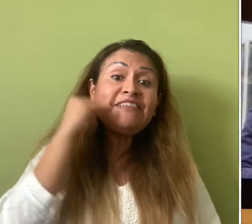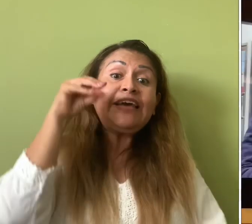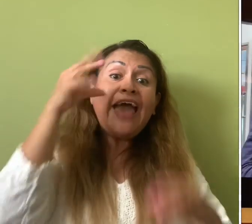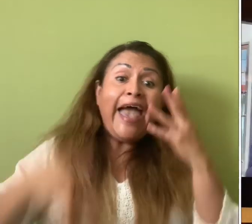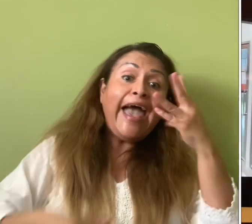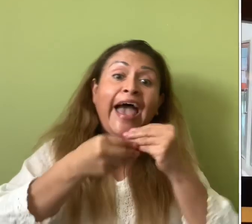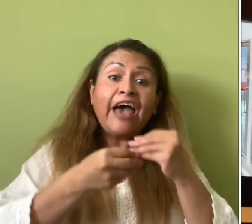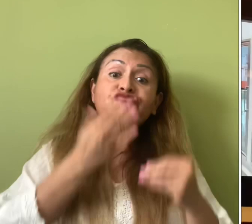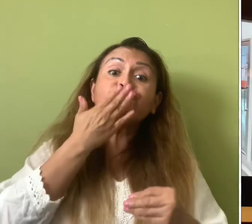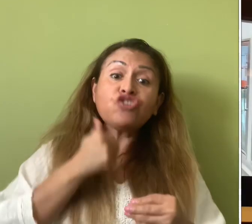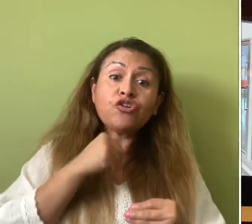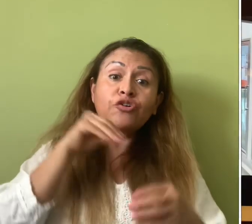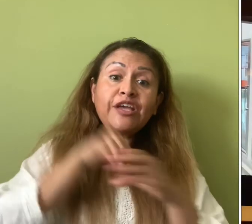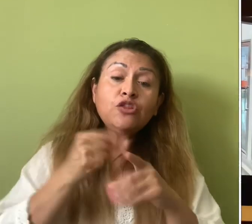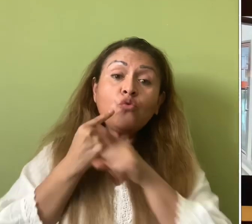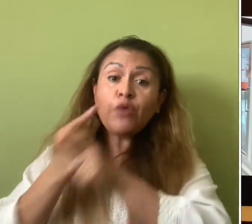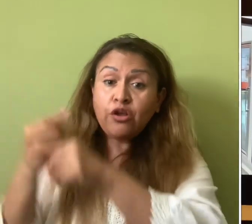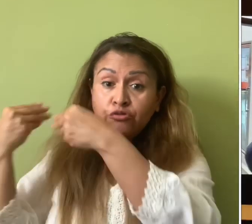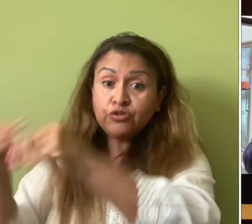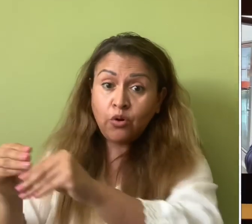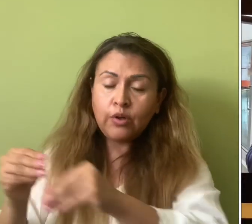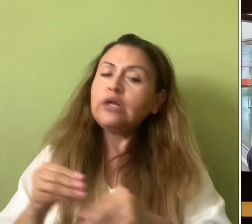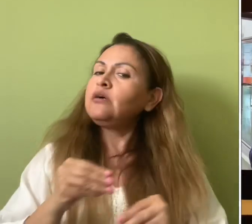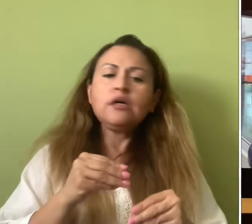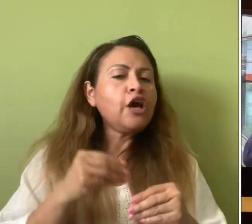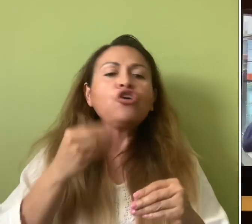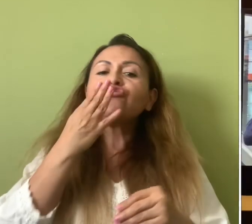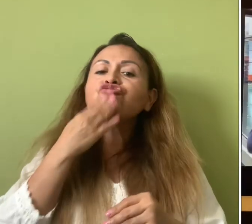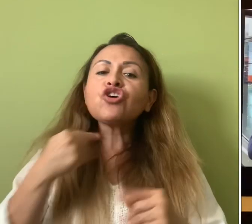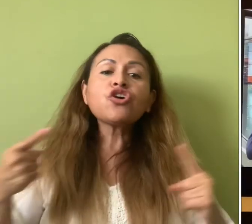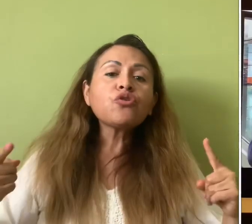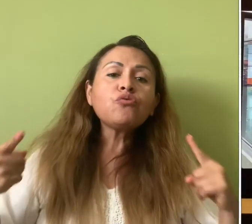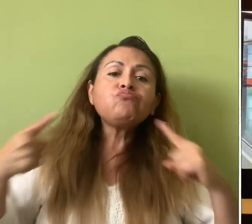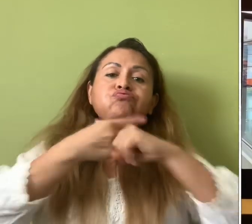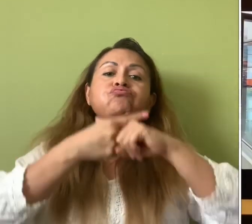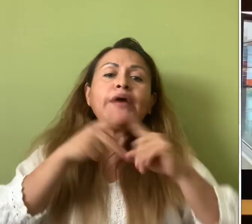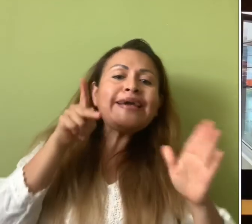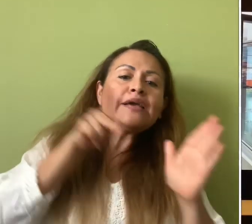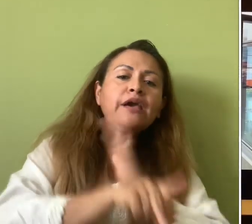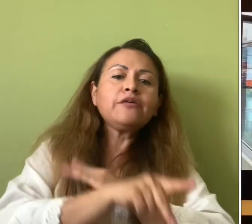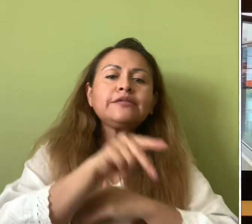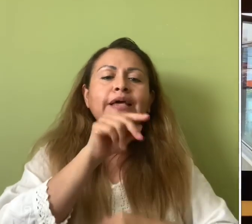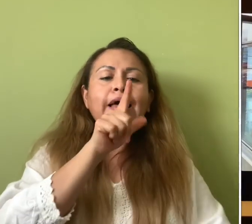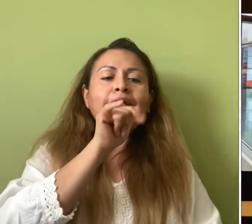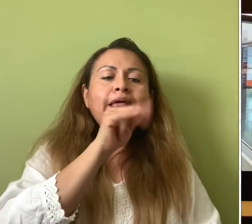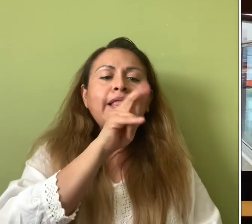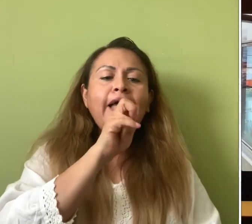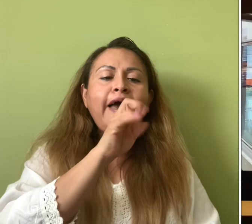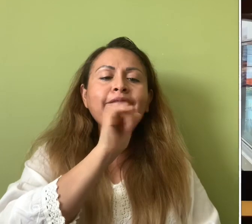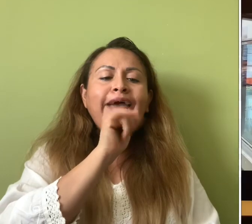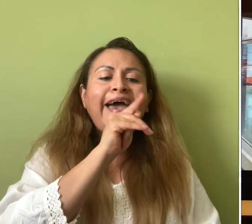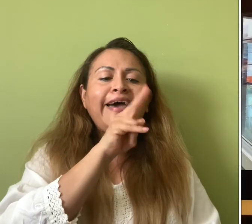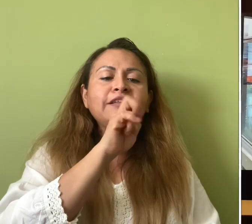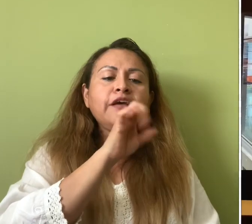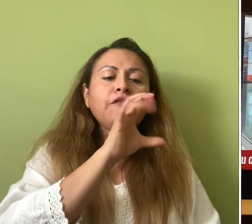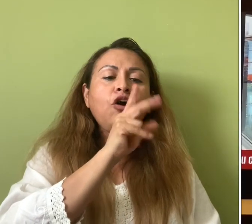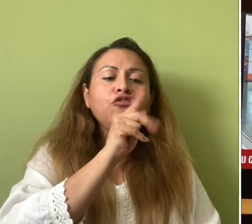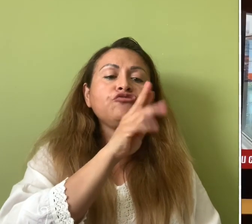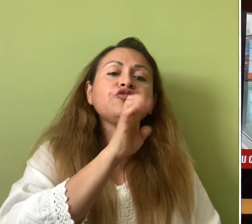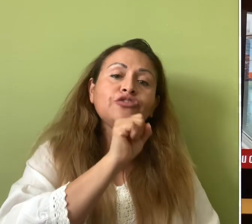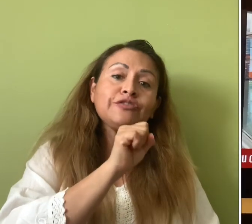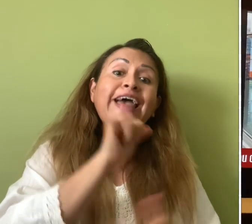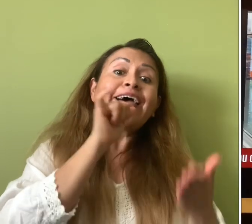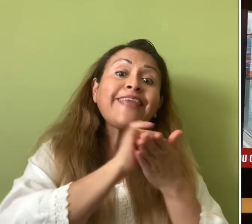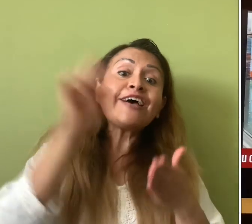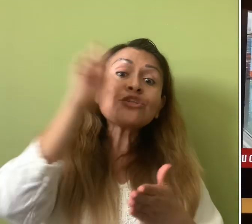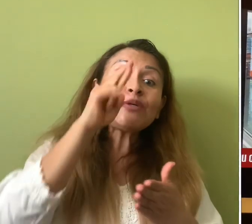normal grocery store, the sugar cancels out or kills the live and active cultures, which totally negates the whole purpose of eating